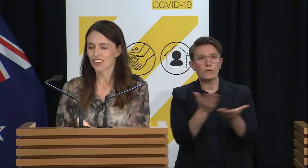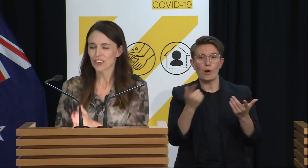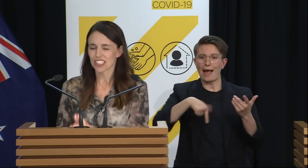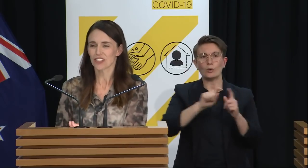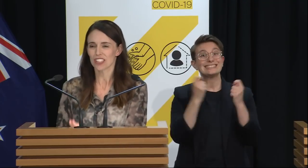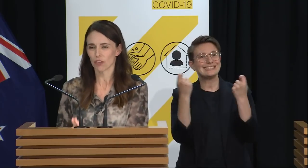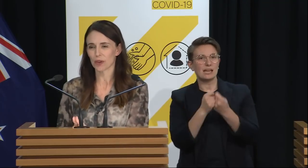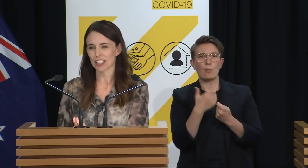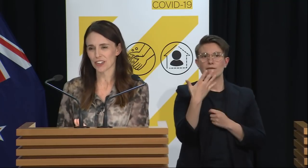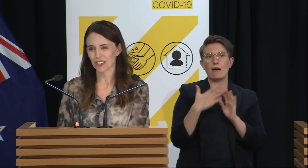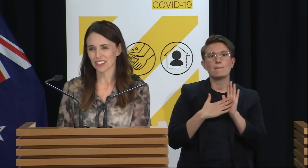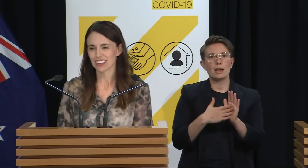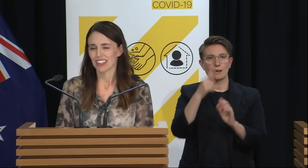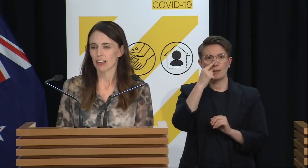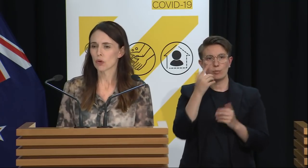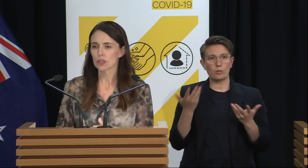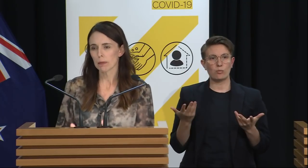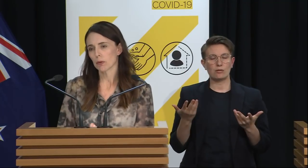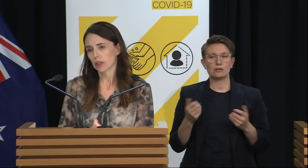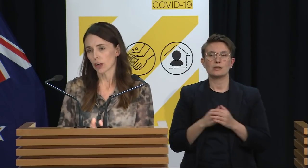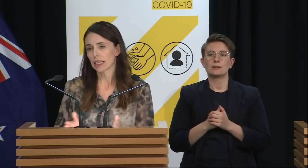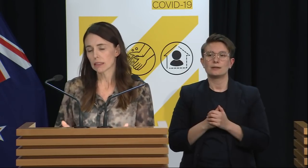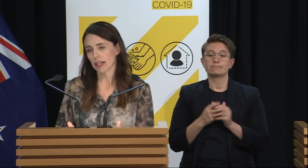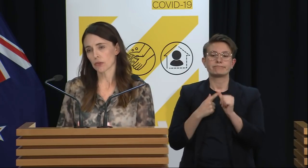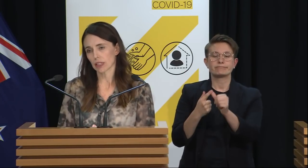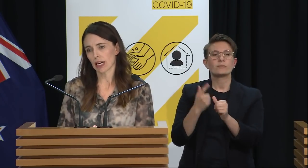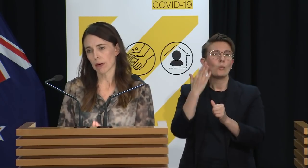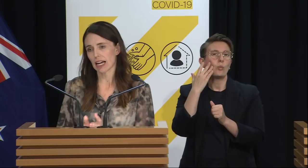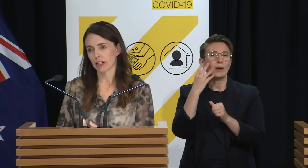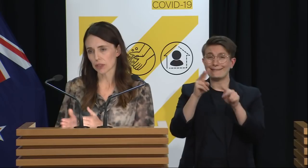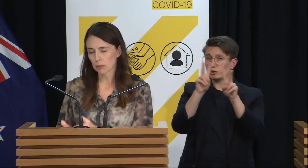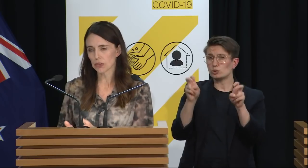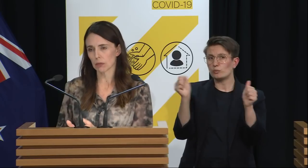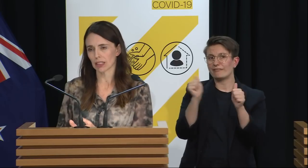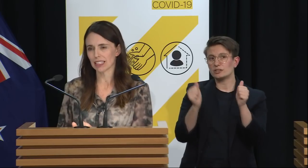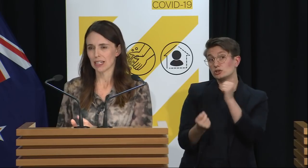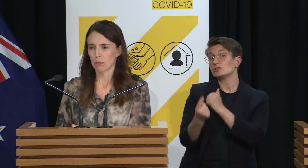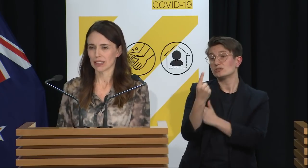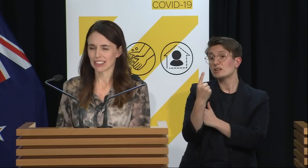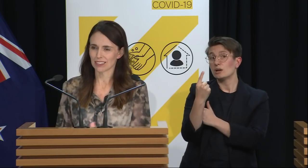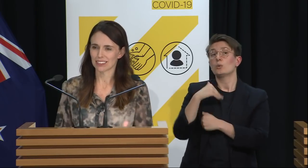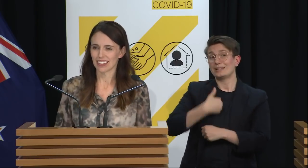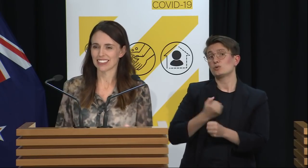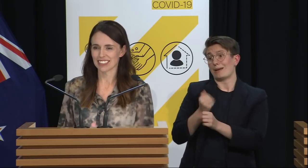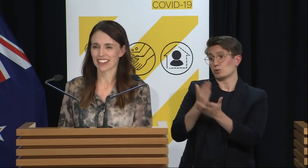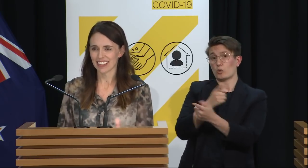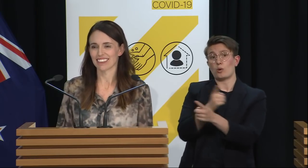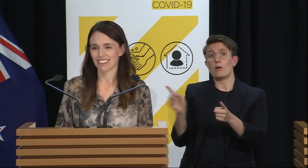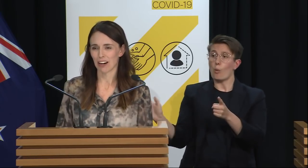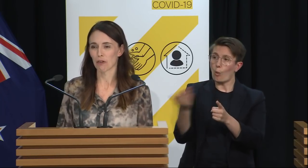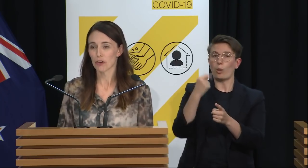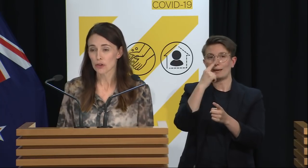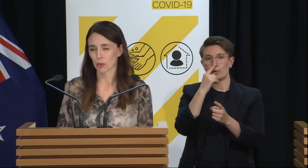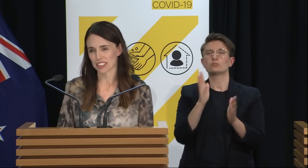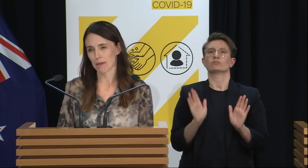once those issues have already occurred, of course, people, need to make sure that they are behaving responsibly, but it doesn't